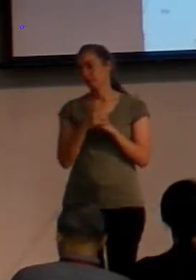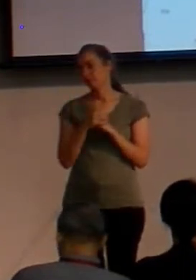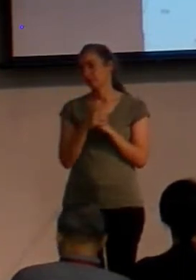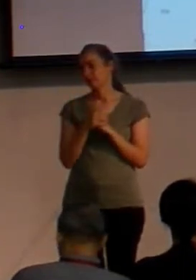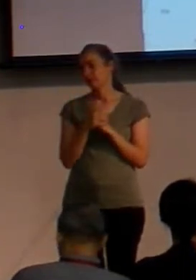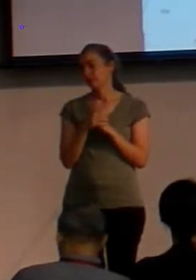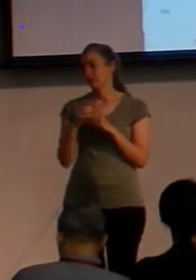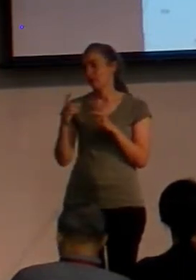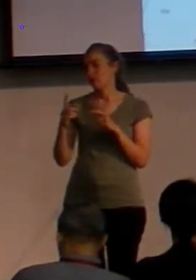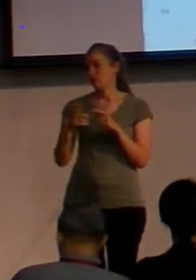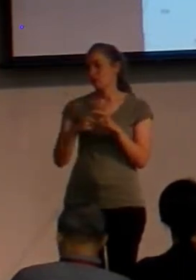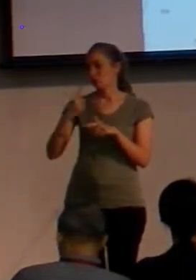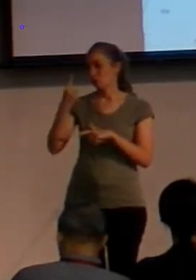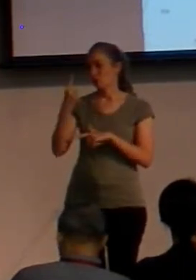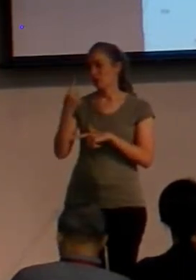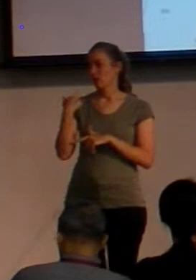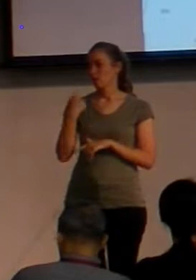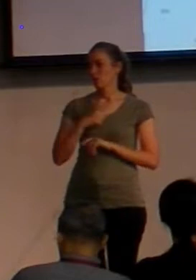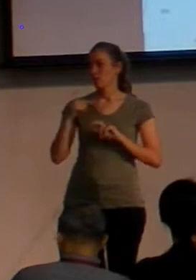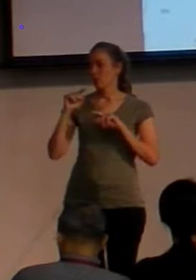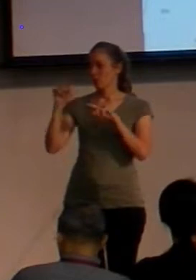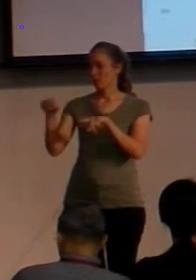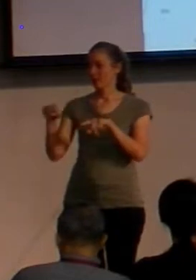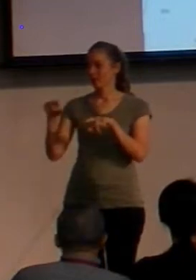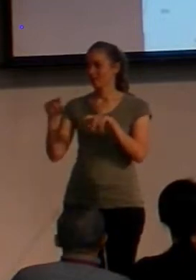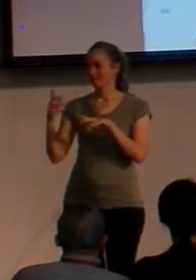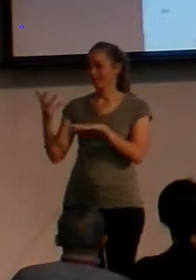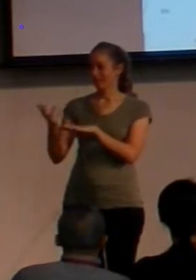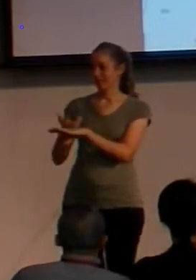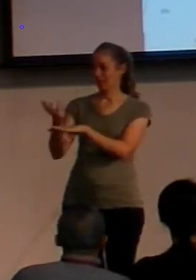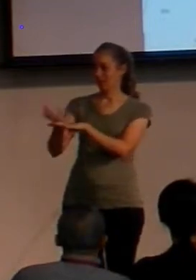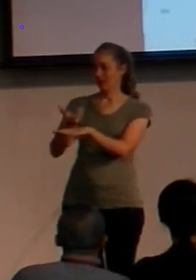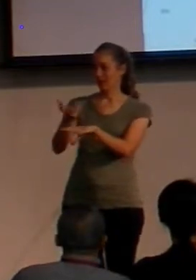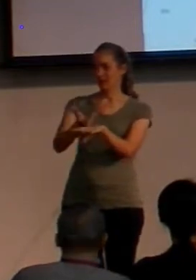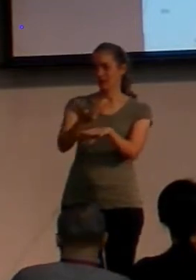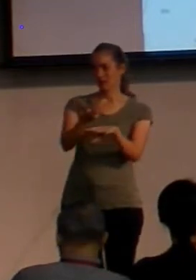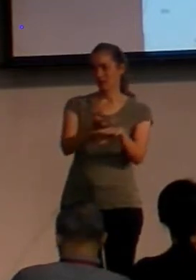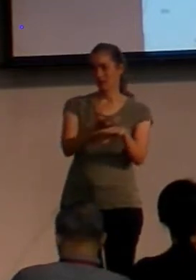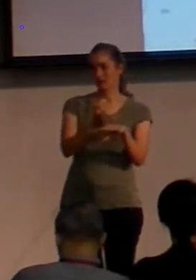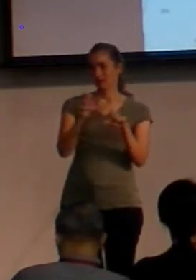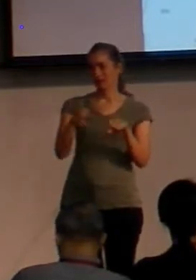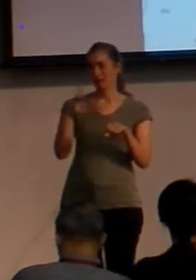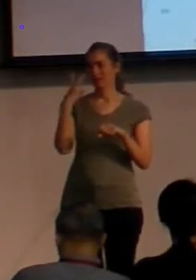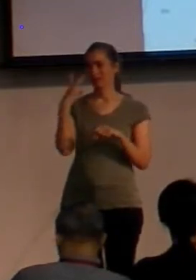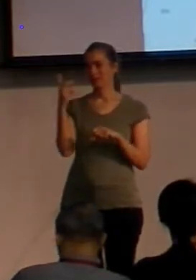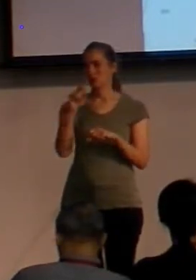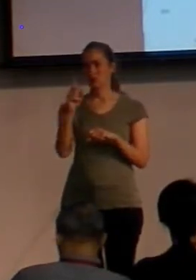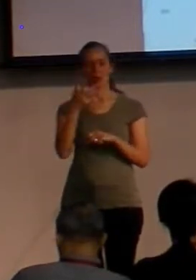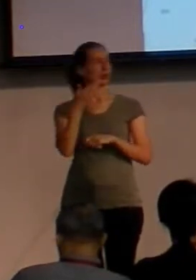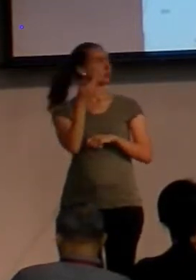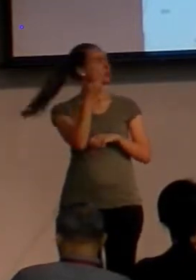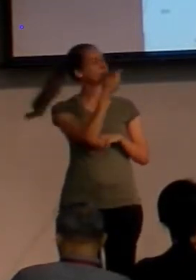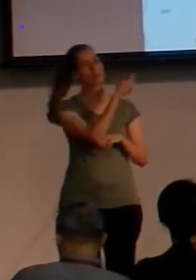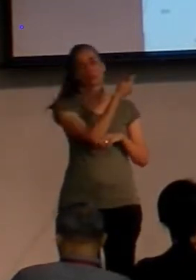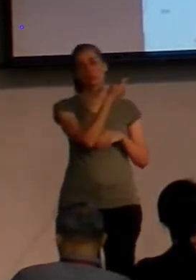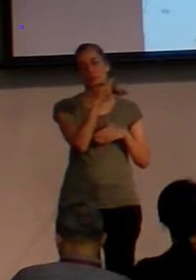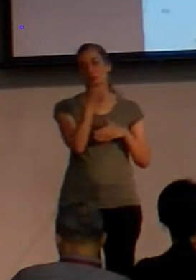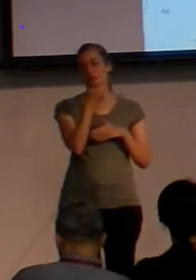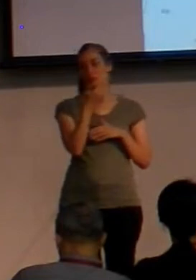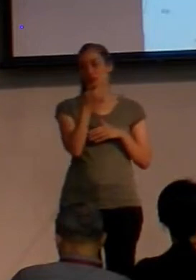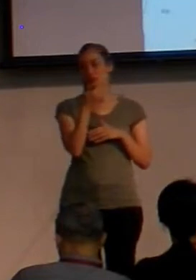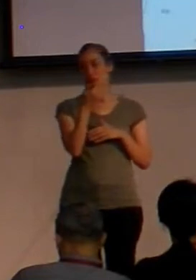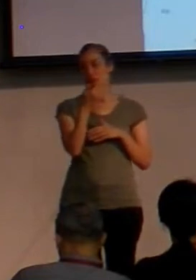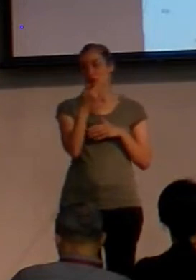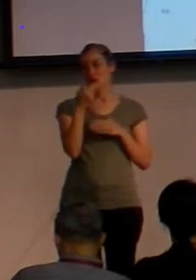is the first one we did a campaign in Uganda. You can see where it's located, just outside of the